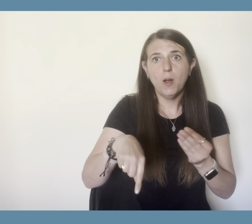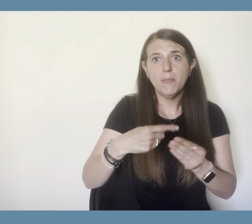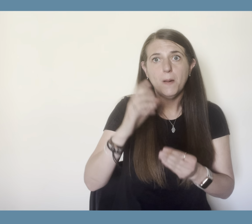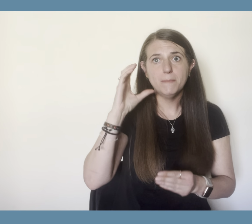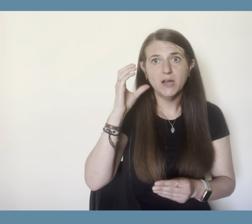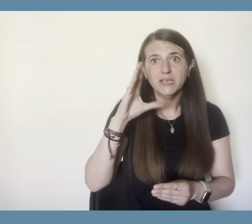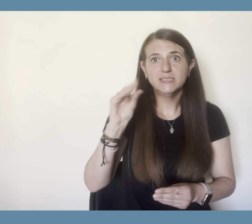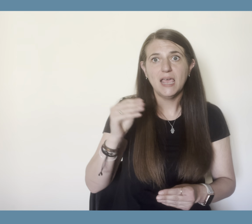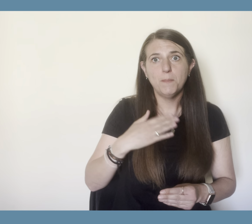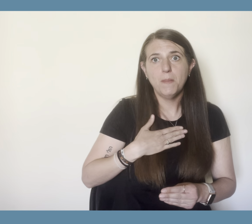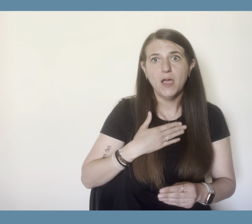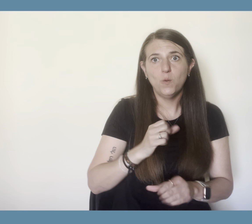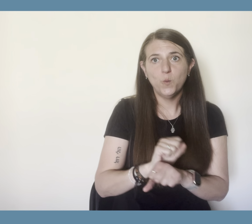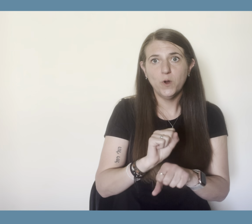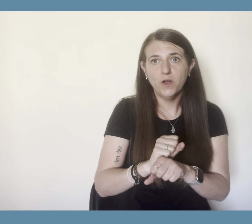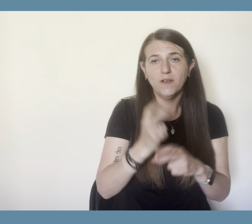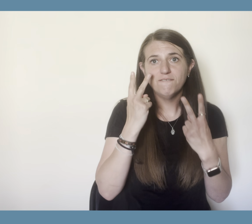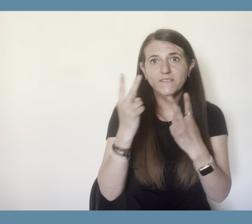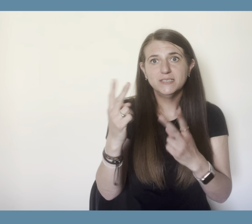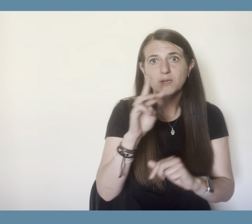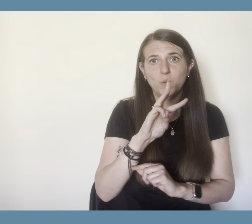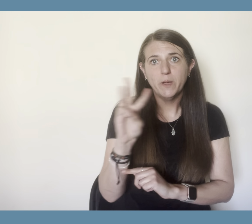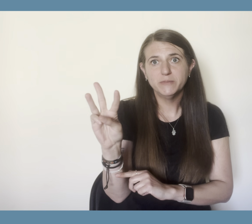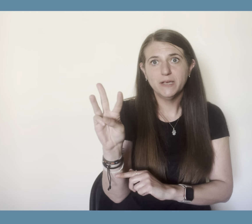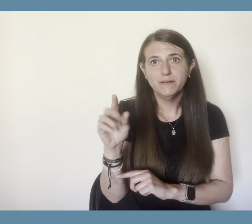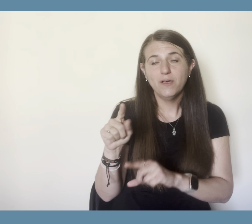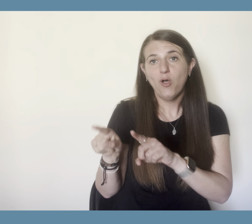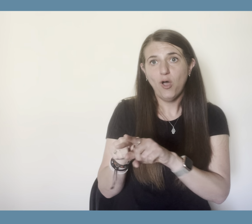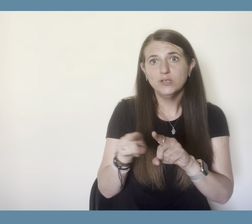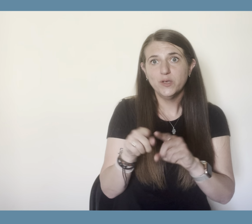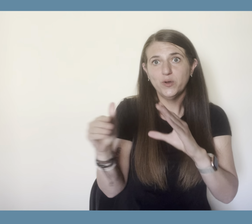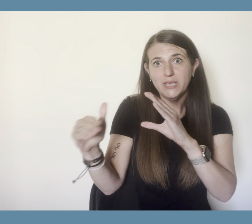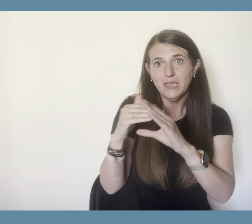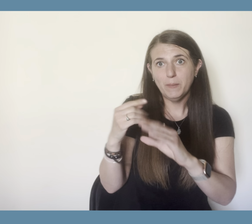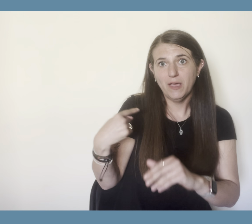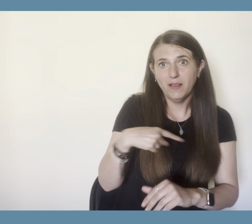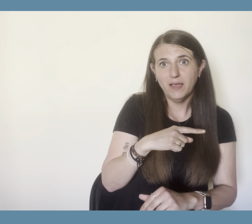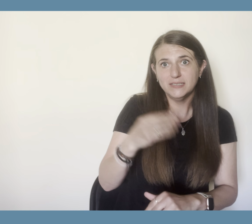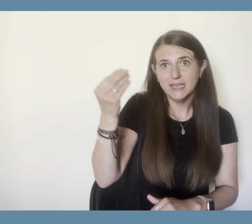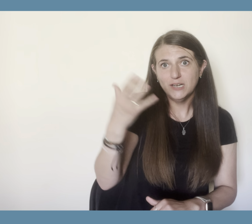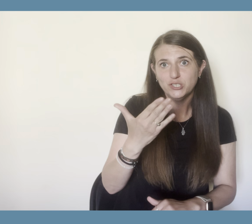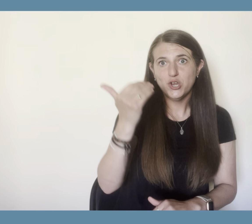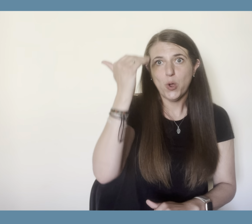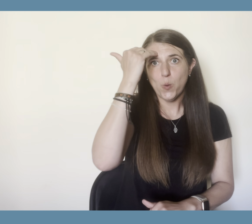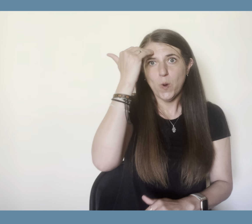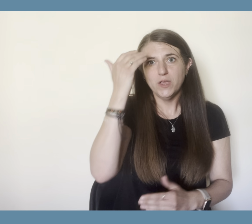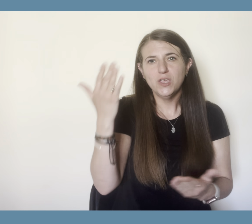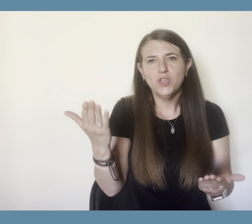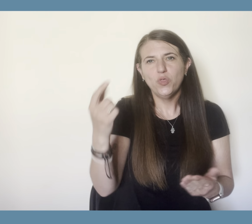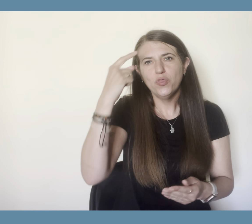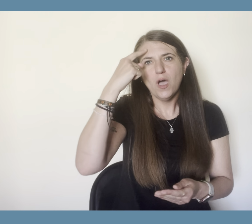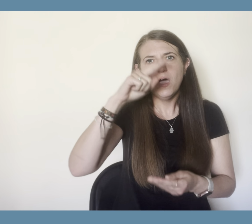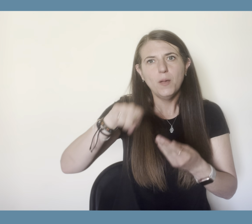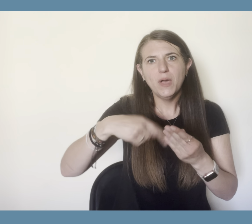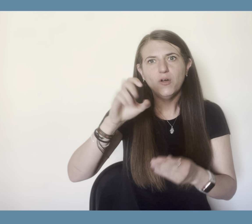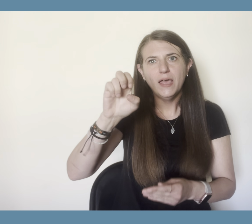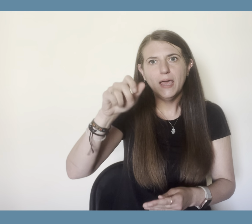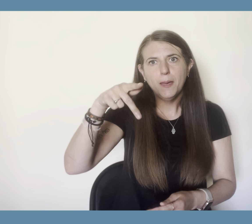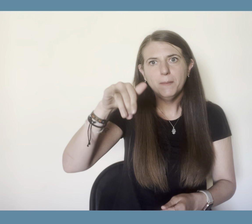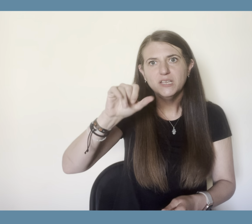visit peacefulexit.net. You can also send us an email and let us know what you thought of this episode or share an